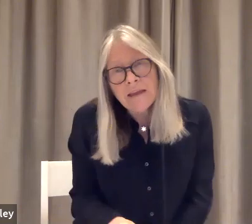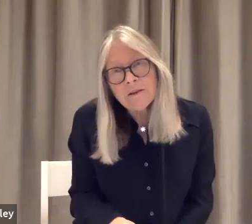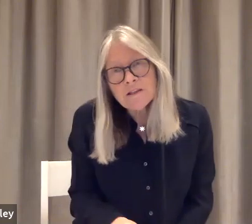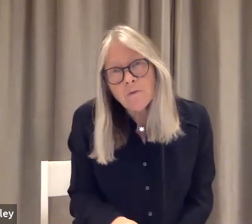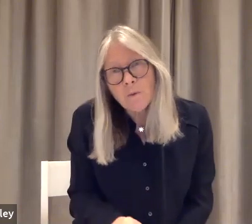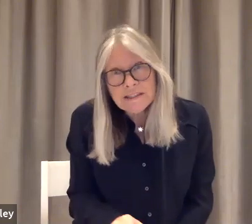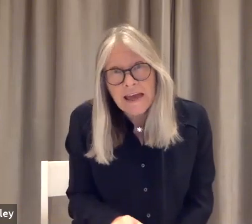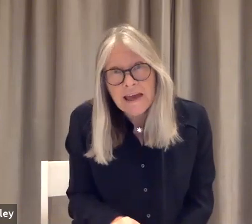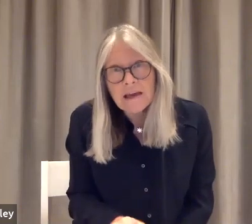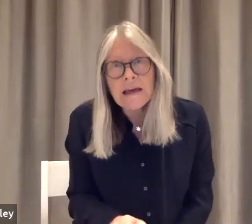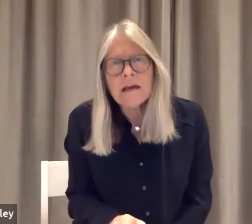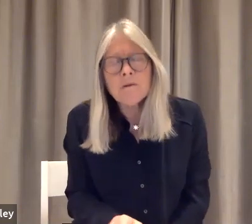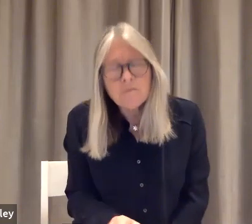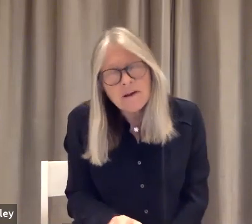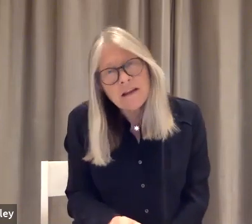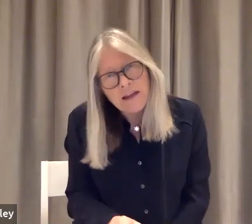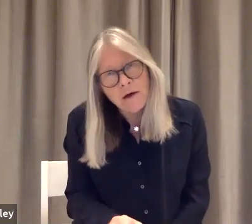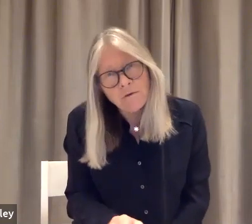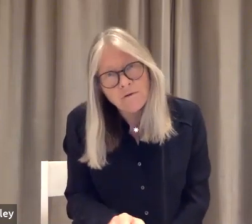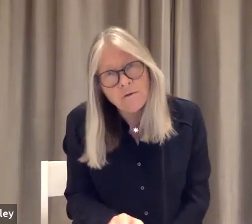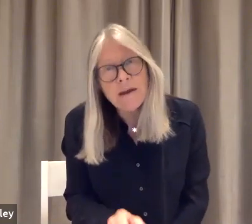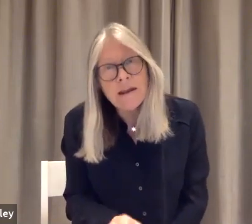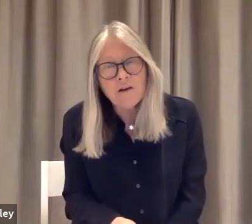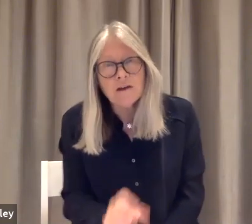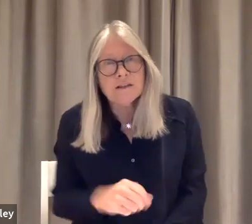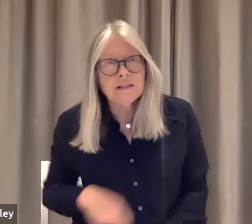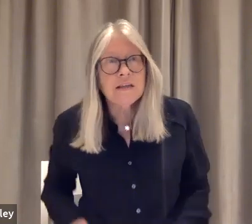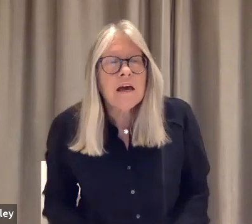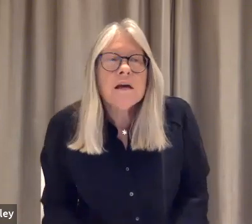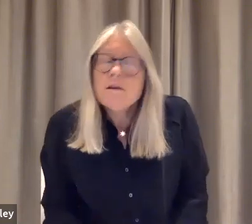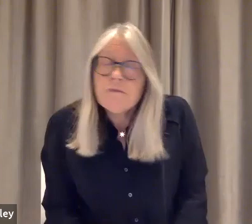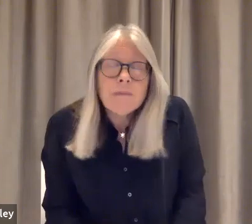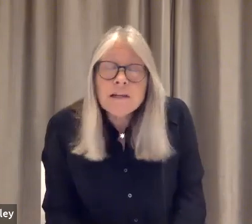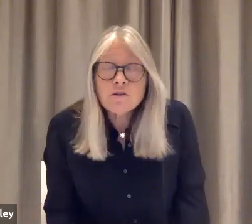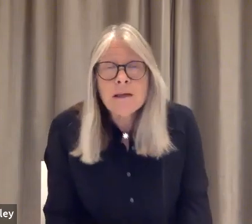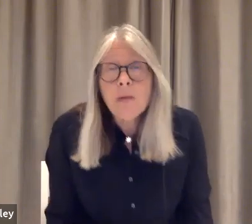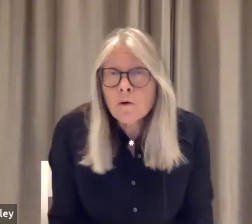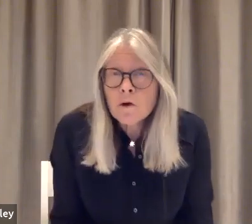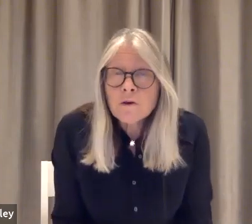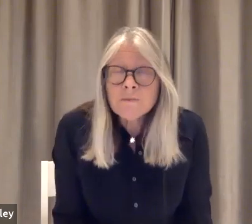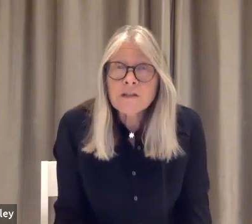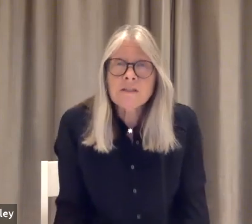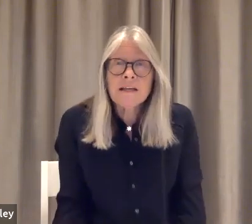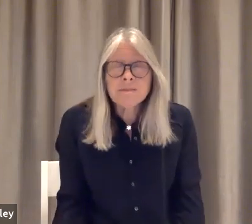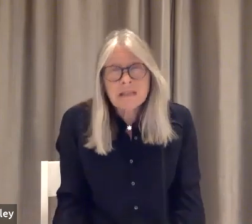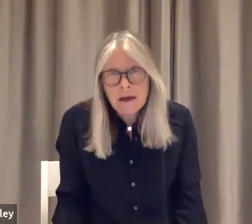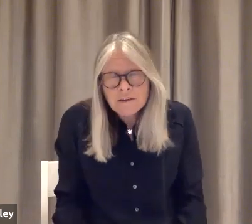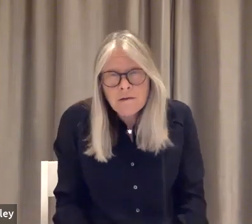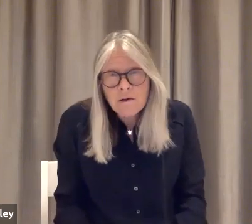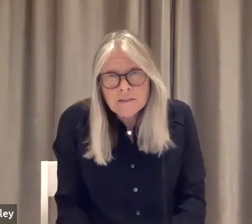elements of what we're saying can be really helpful for many of our youngsters. For many children, they might not use Makaton signs themselves for their own